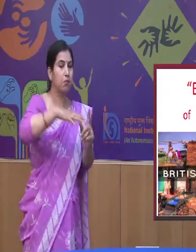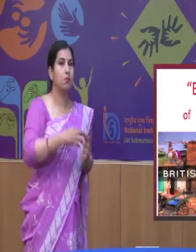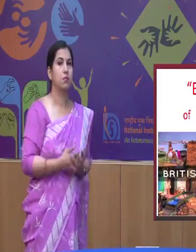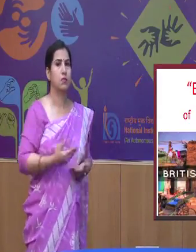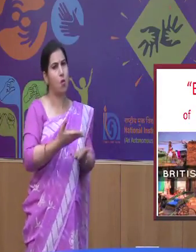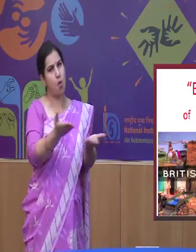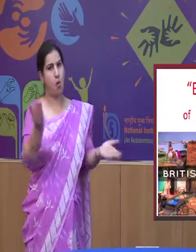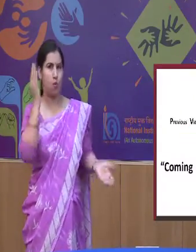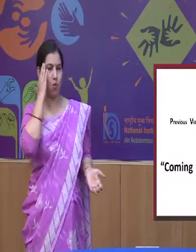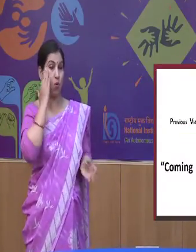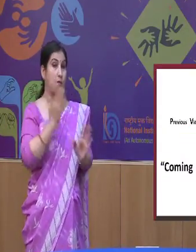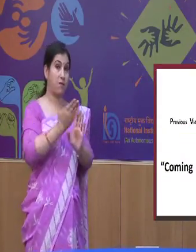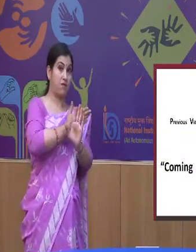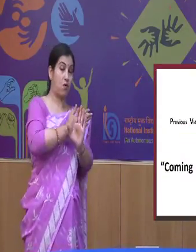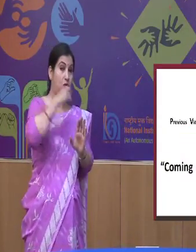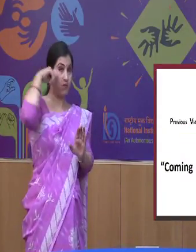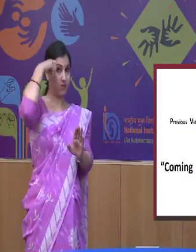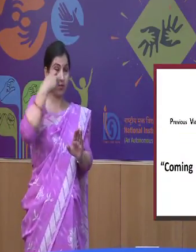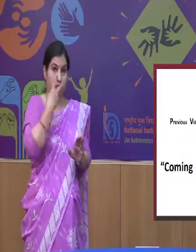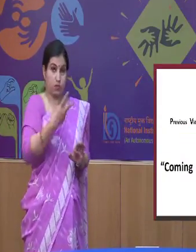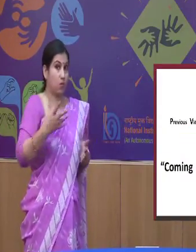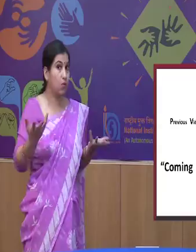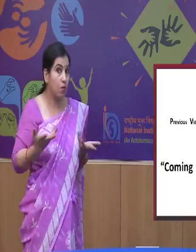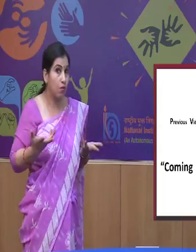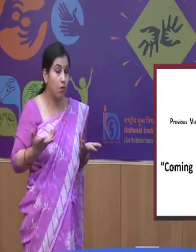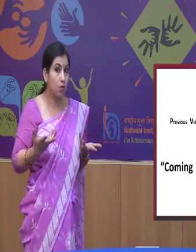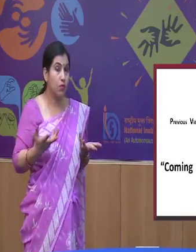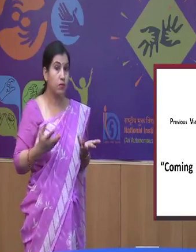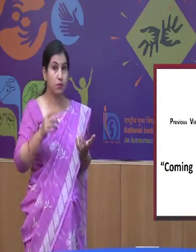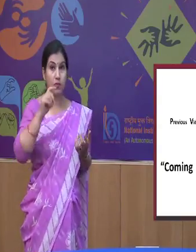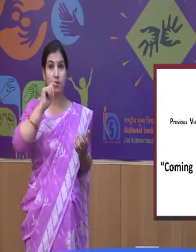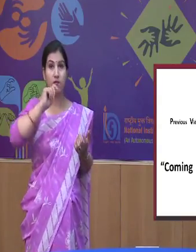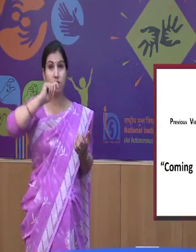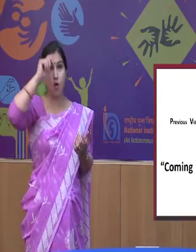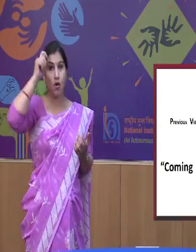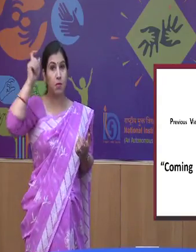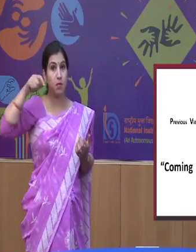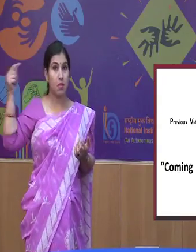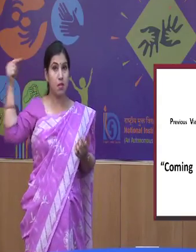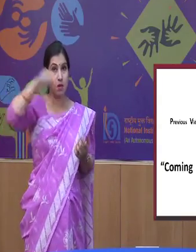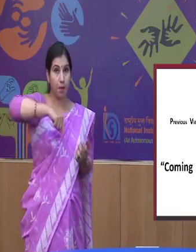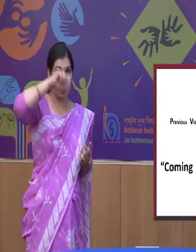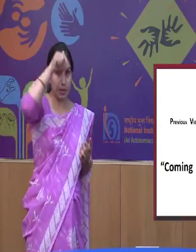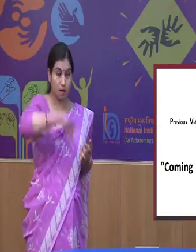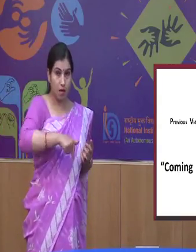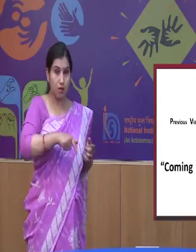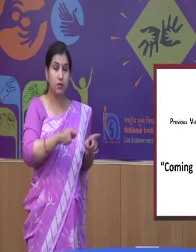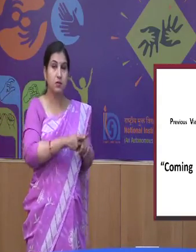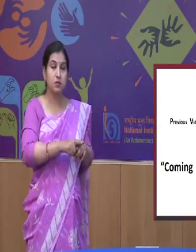As you know, we had covered the topic Coming of British into India as